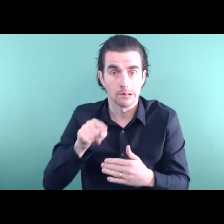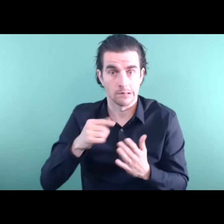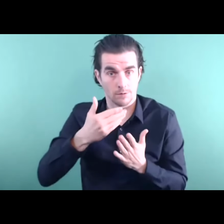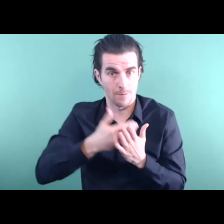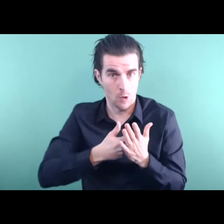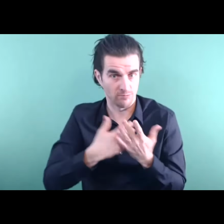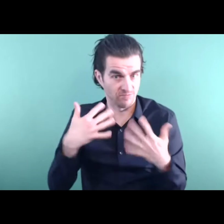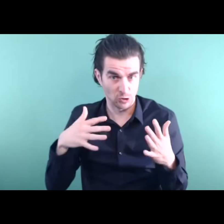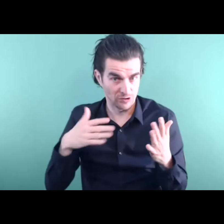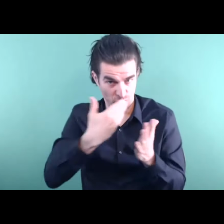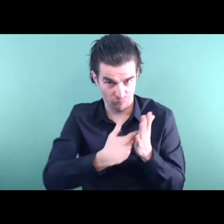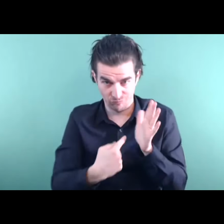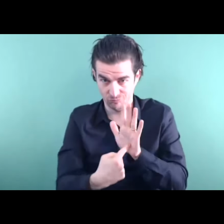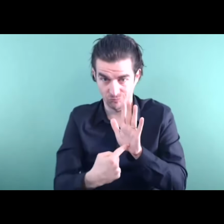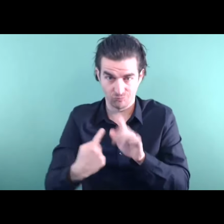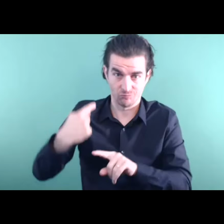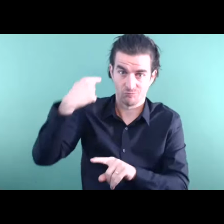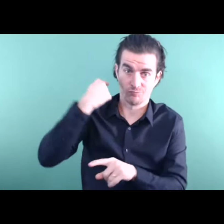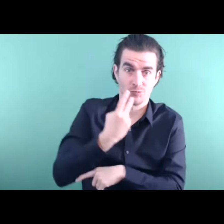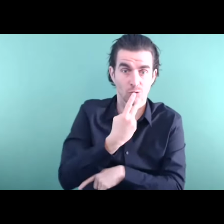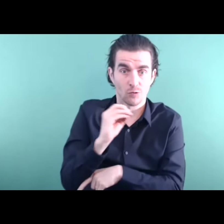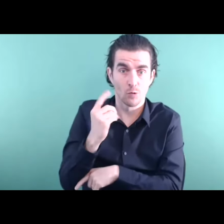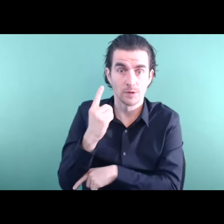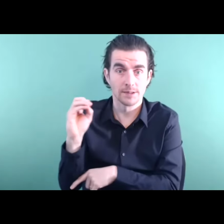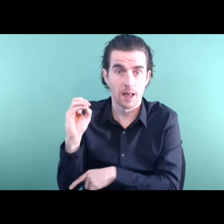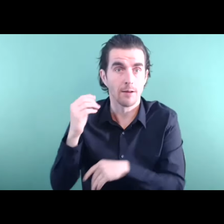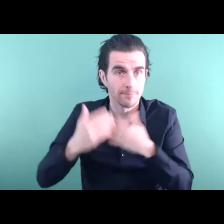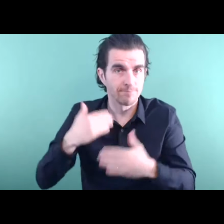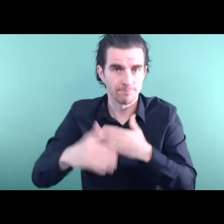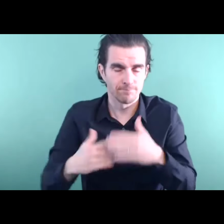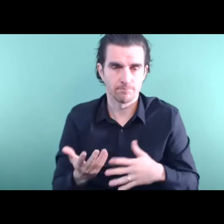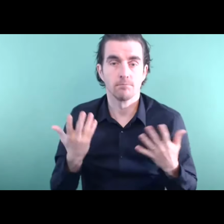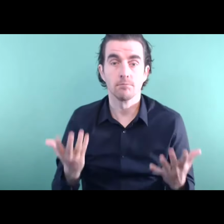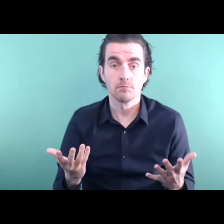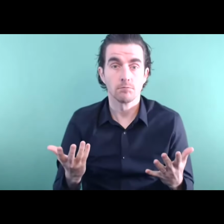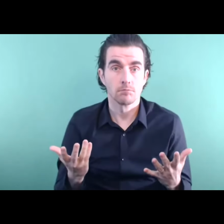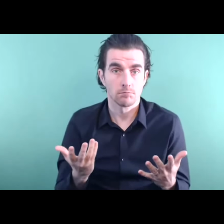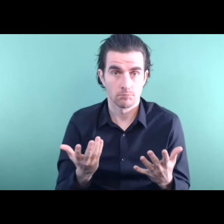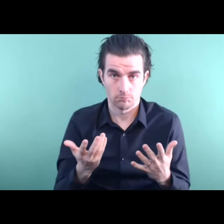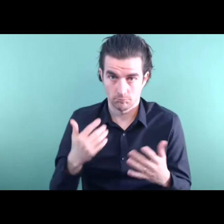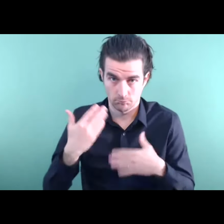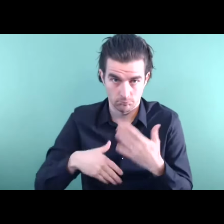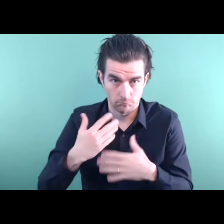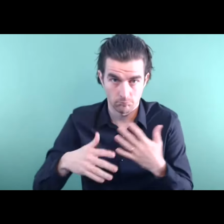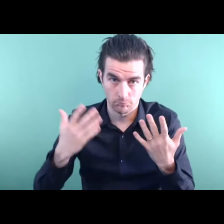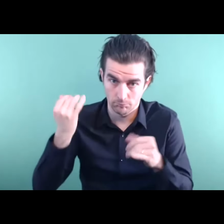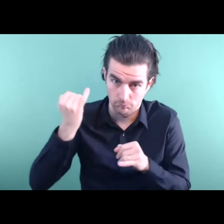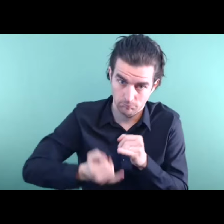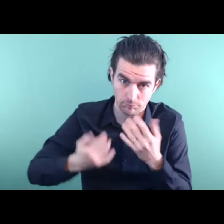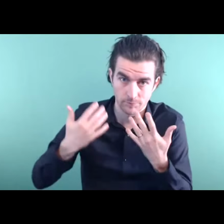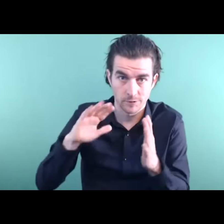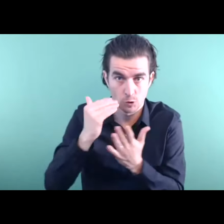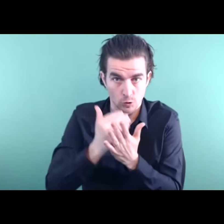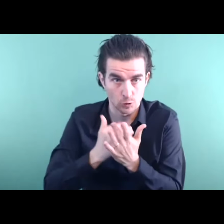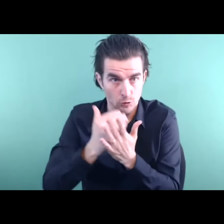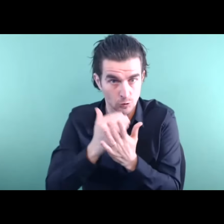official across all Commission services. So, for example, last year we had a break, we didn't have those reports, and we have